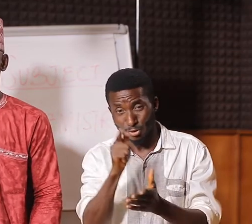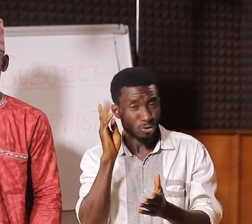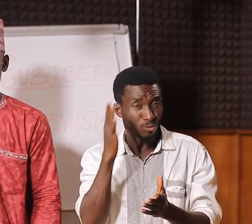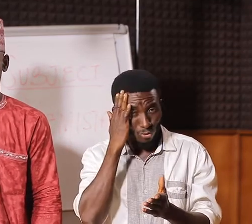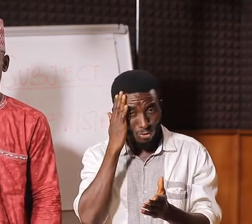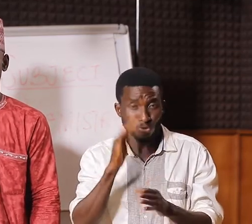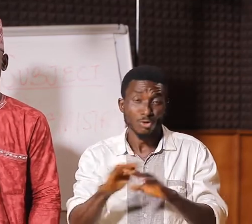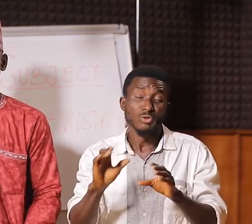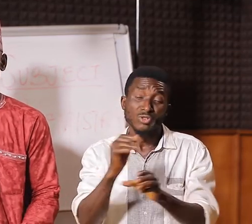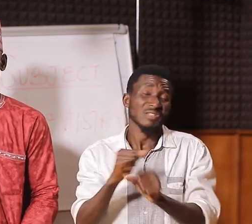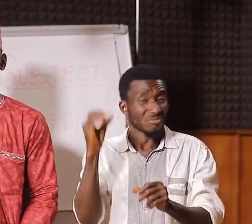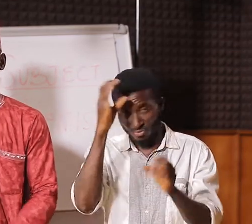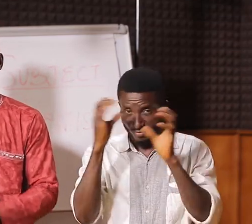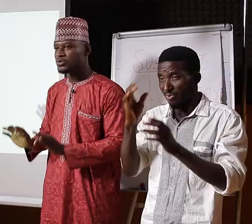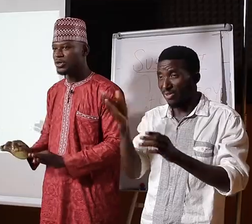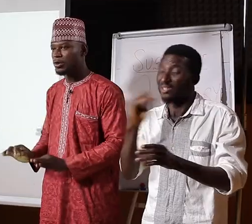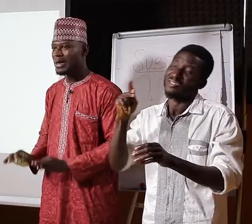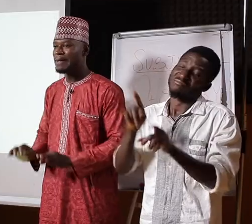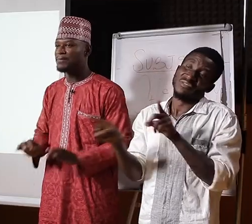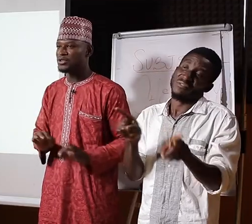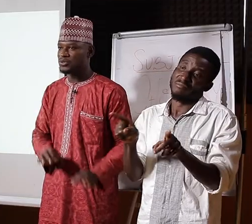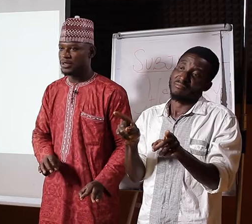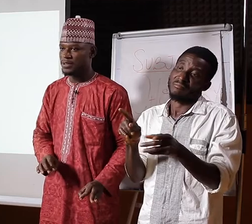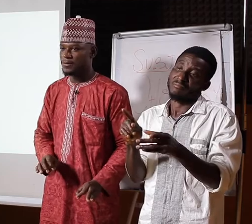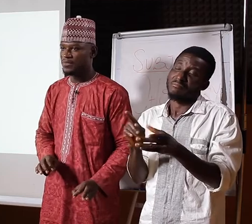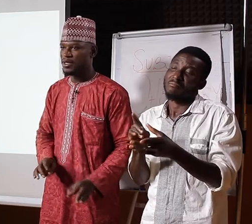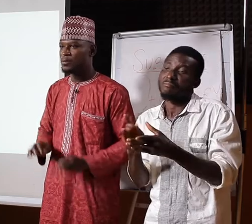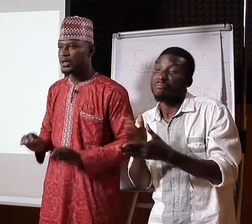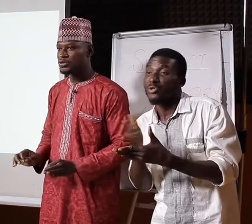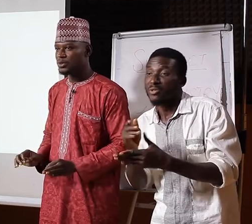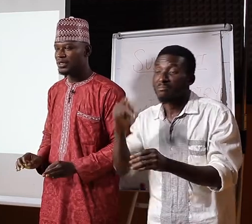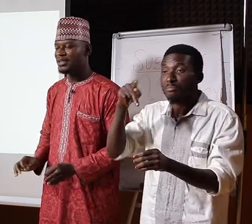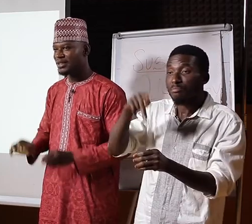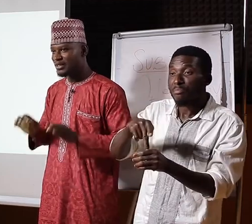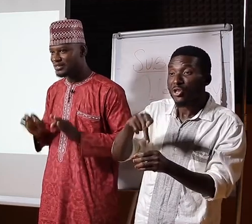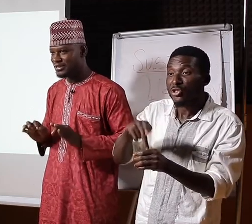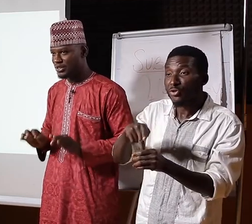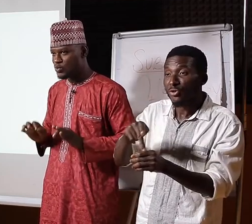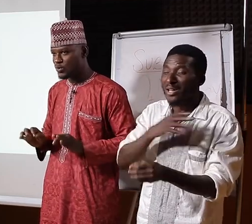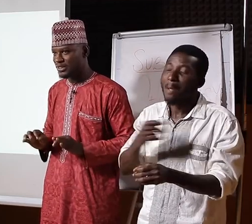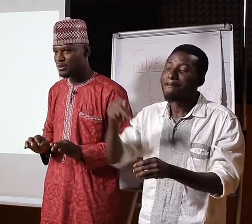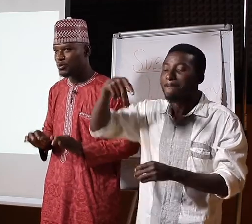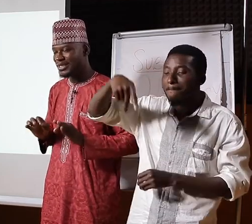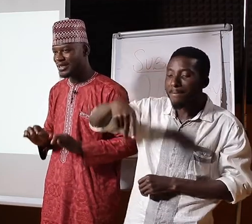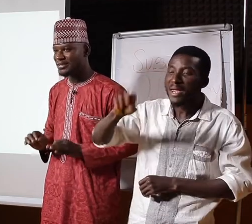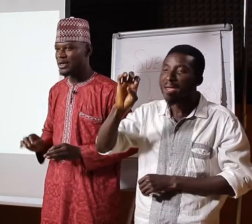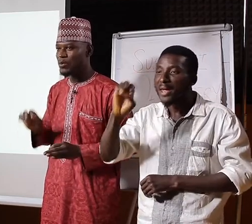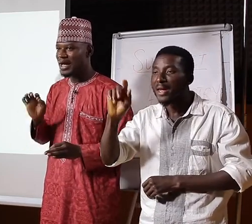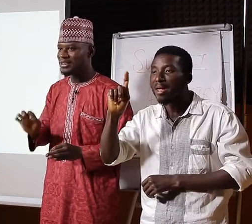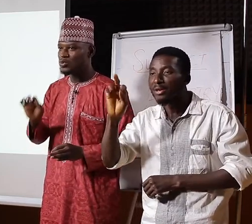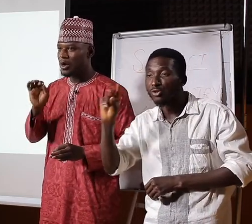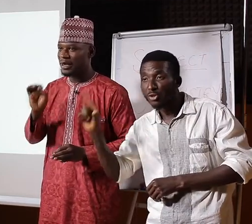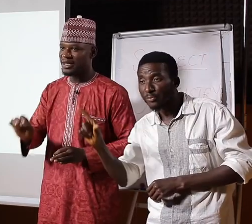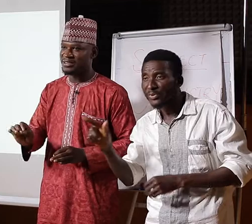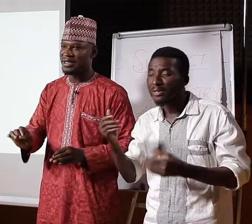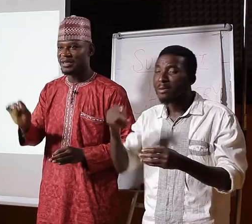get confused. There is difference between petroleum and petrol. Petrol is the liquid or the gas that we